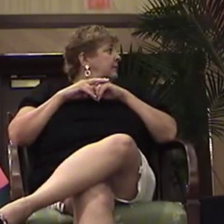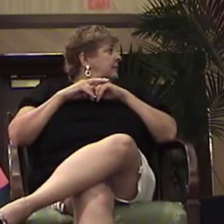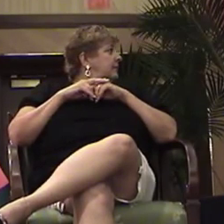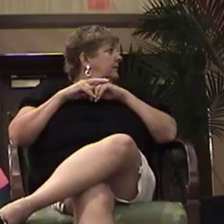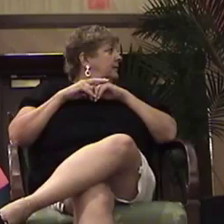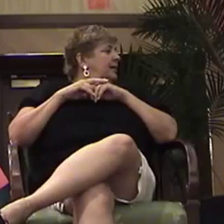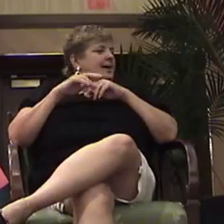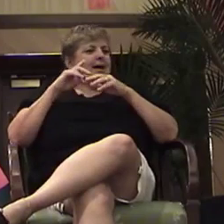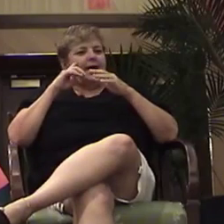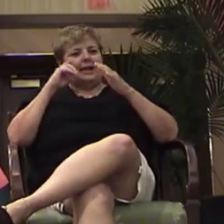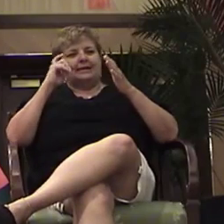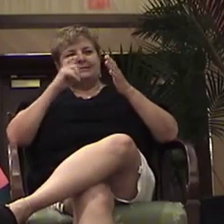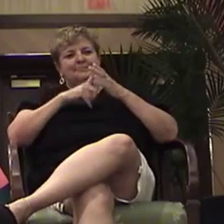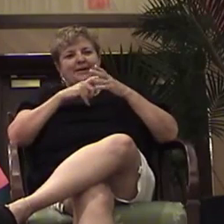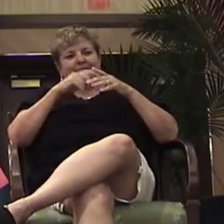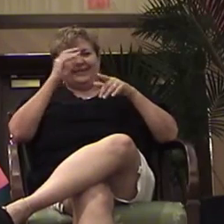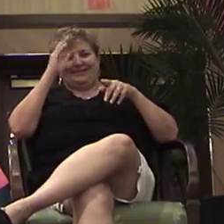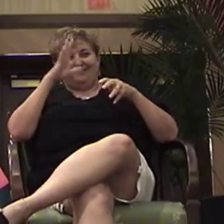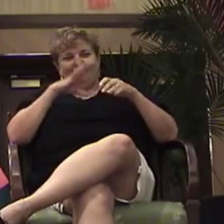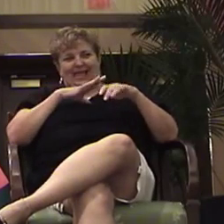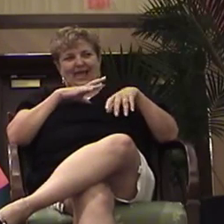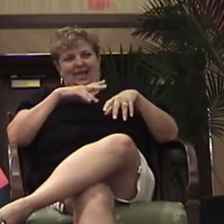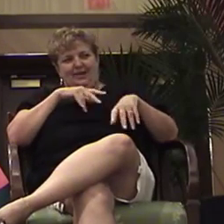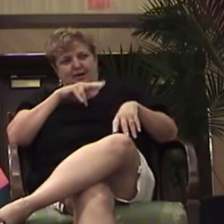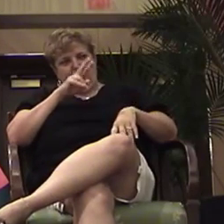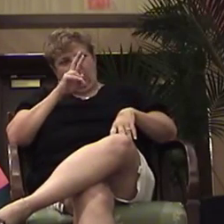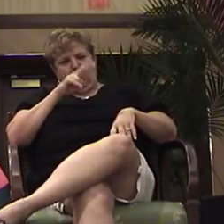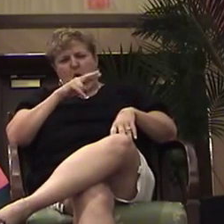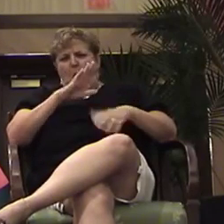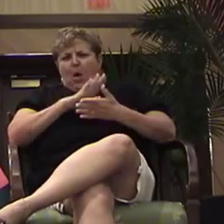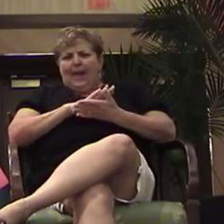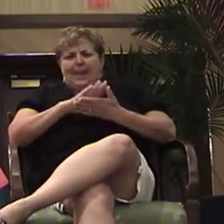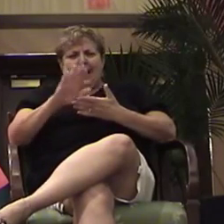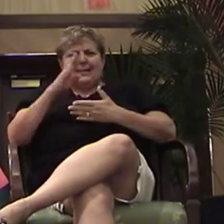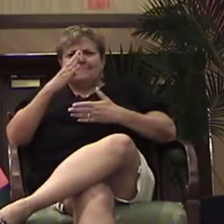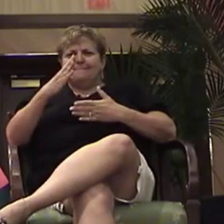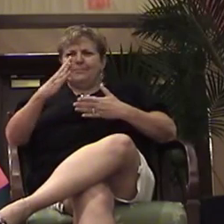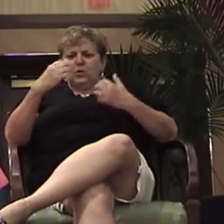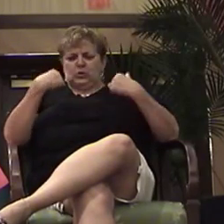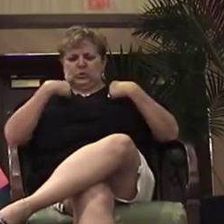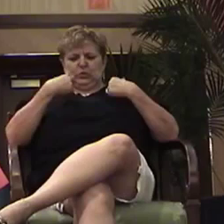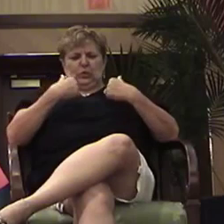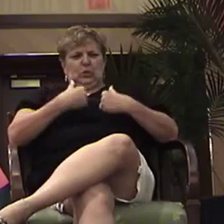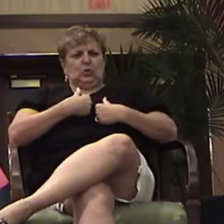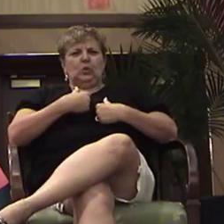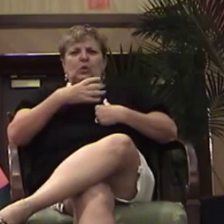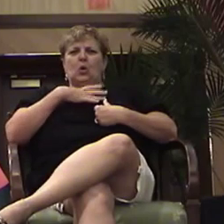had on a nice blue suit, had on a white shirt and a red striped tie.